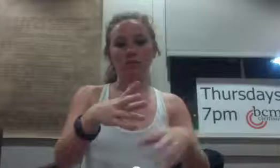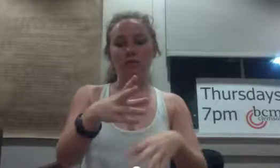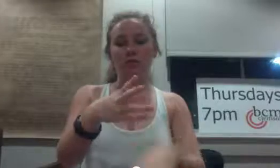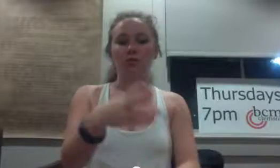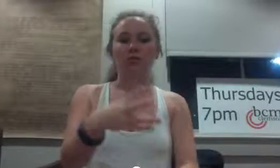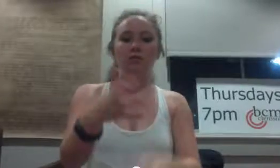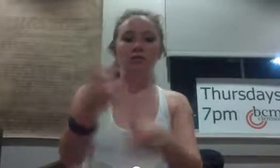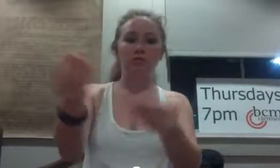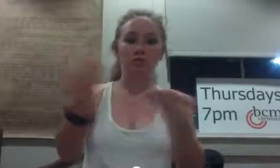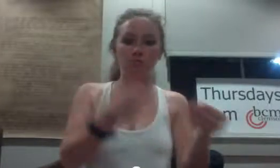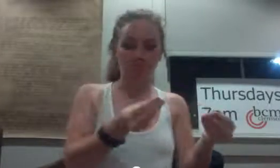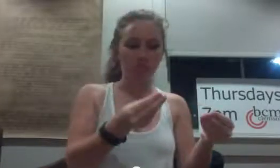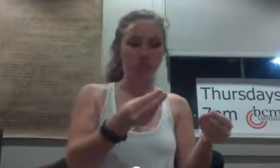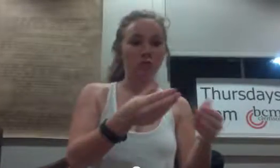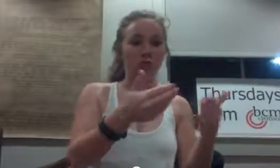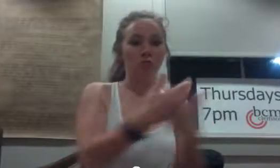in the workplace,